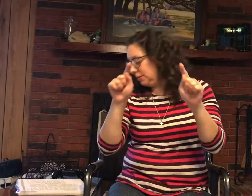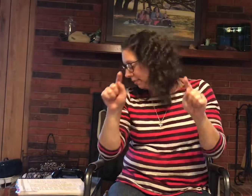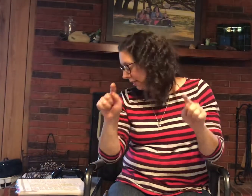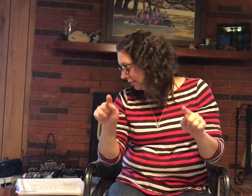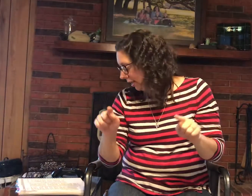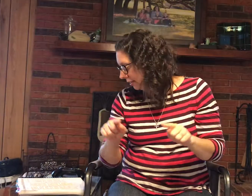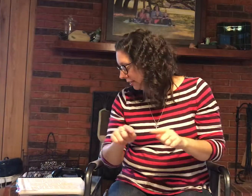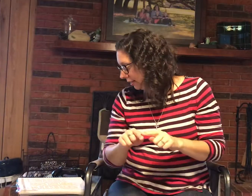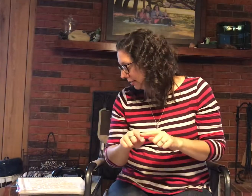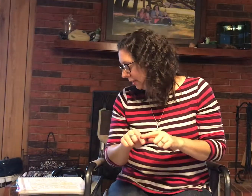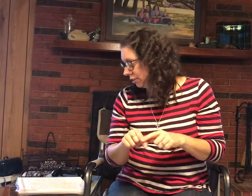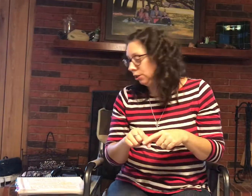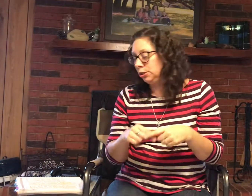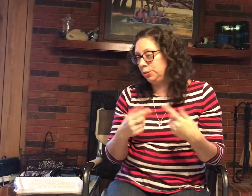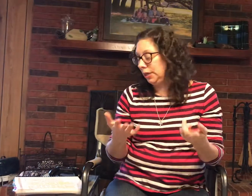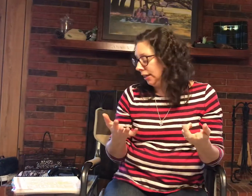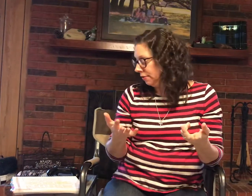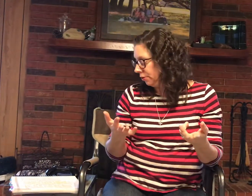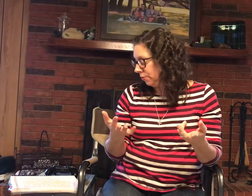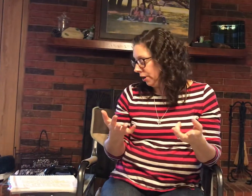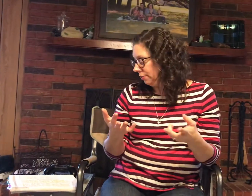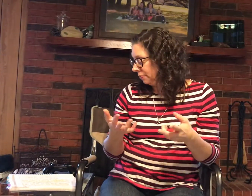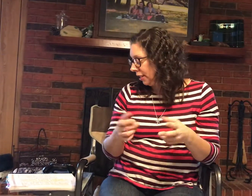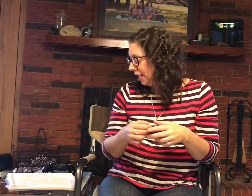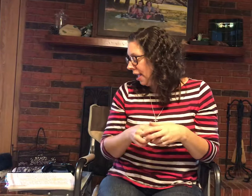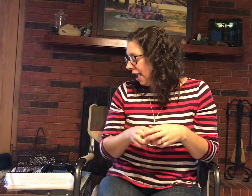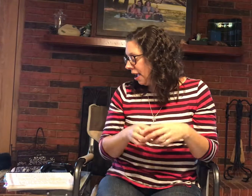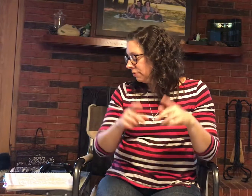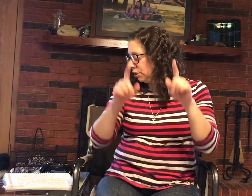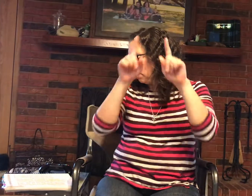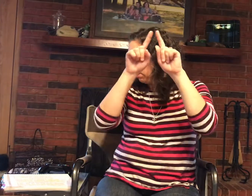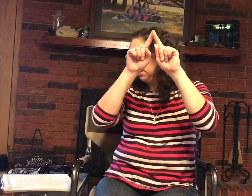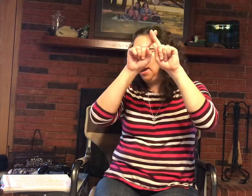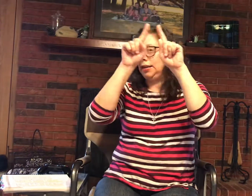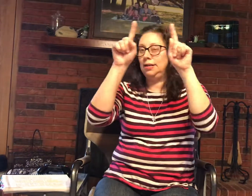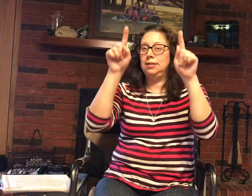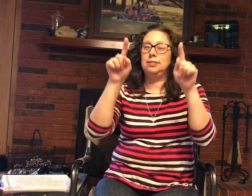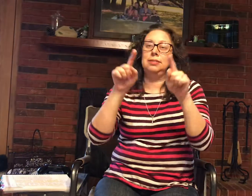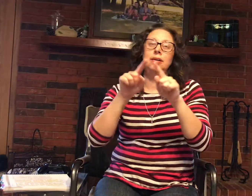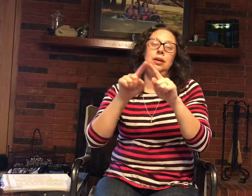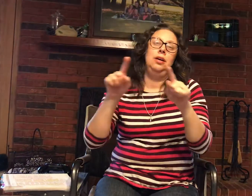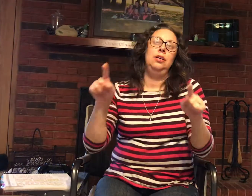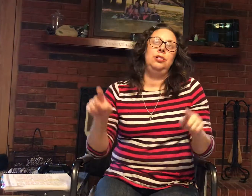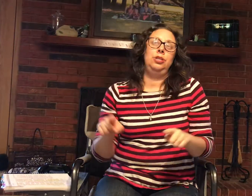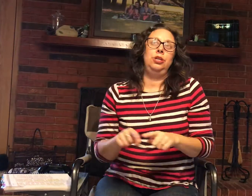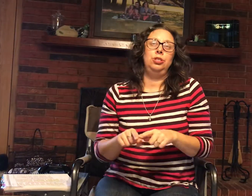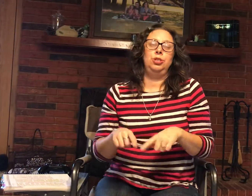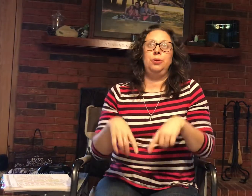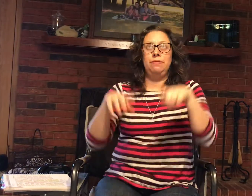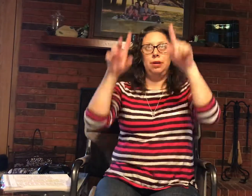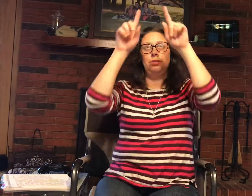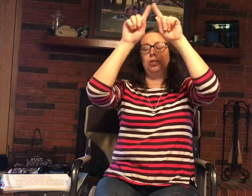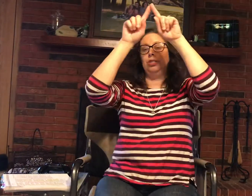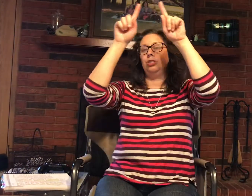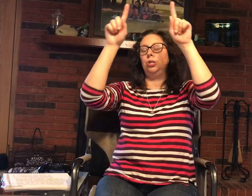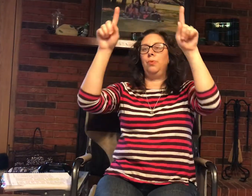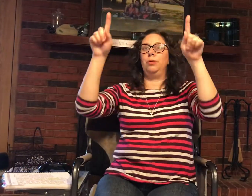because the next thing it says, and you can do it again if you want, after our likeness. So you can do 2 of those, or you can just do one